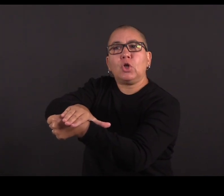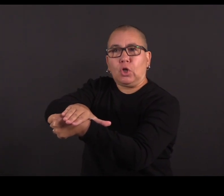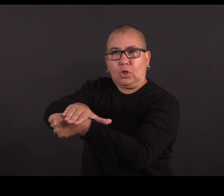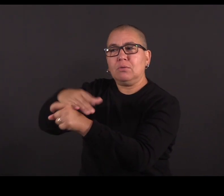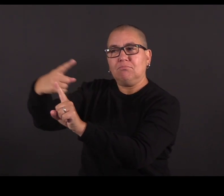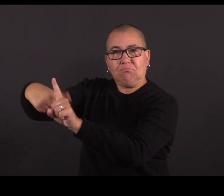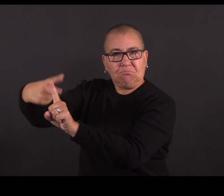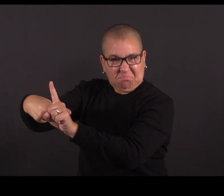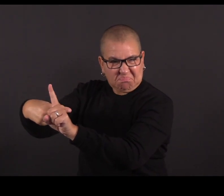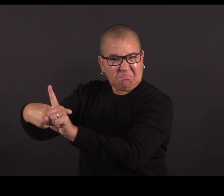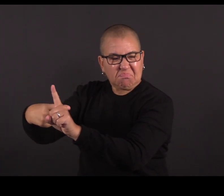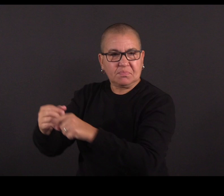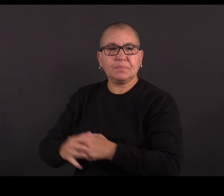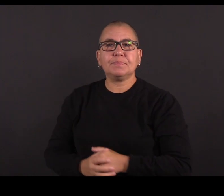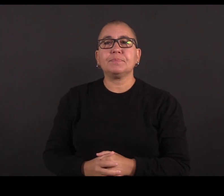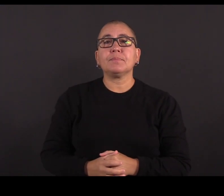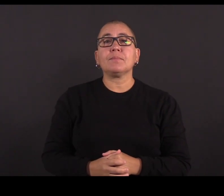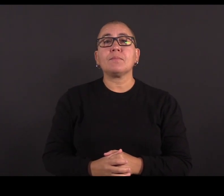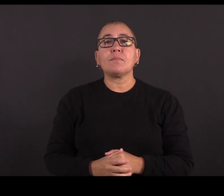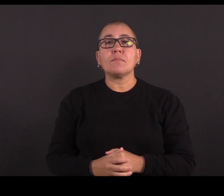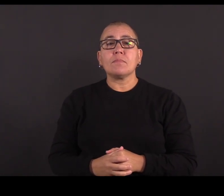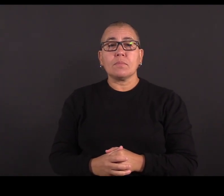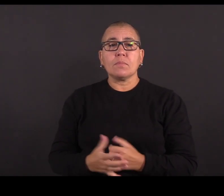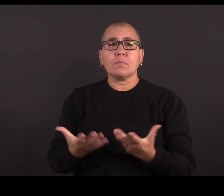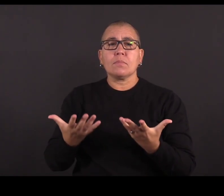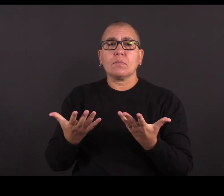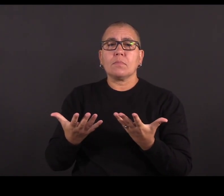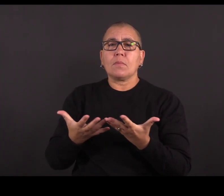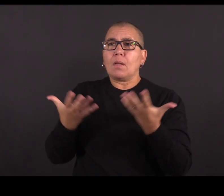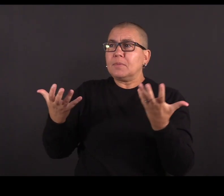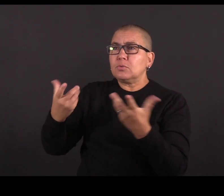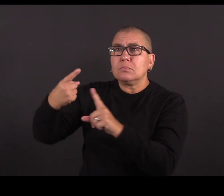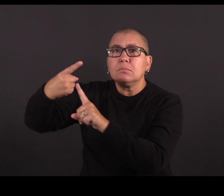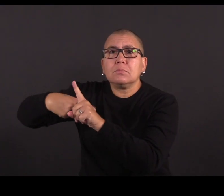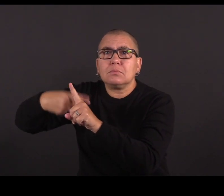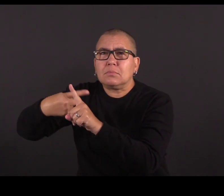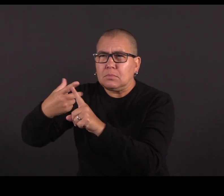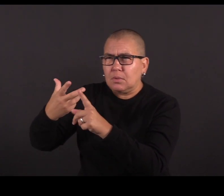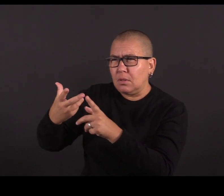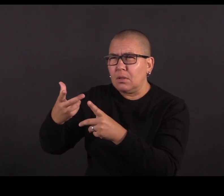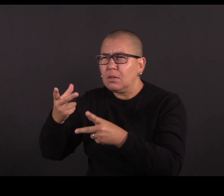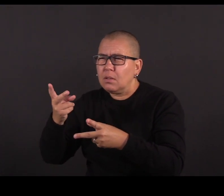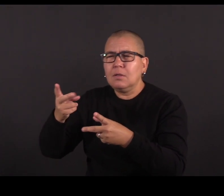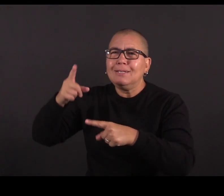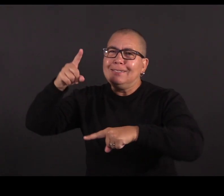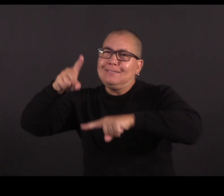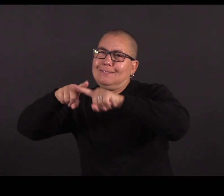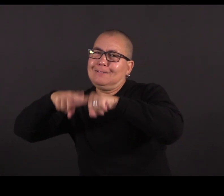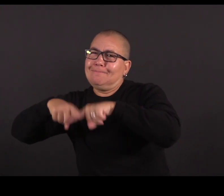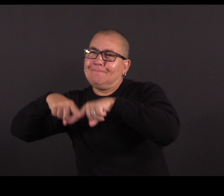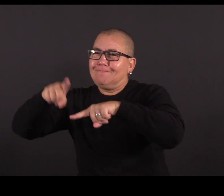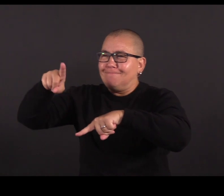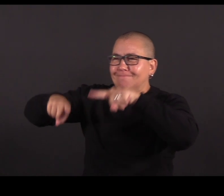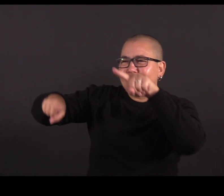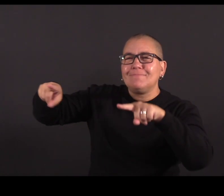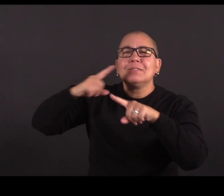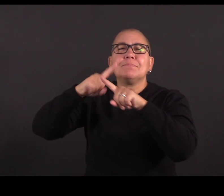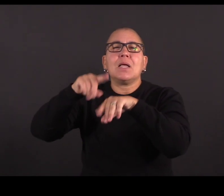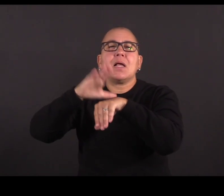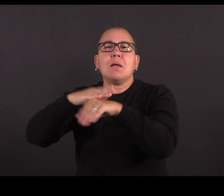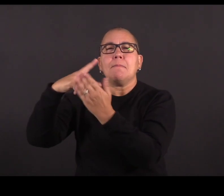The amount of rent the tenant is required to pay varies according to the terms of the program.